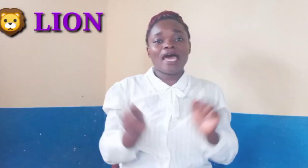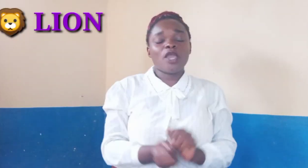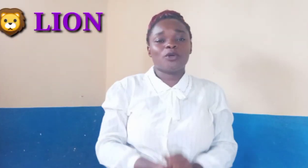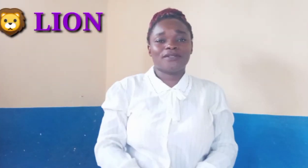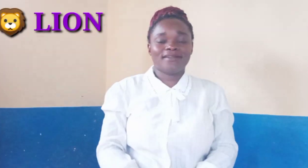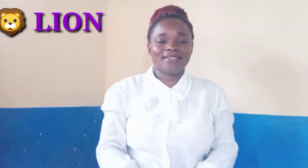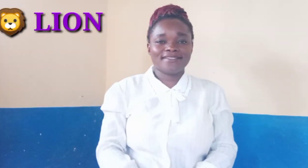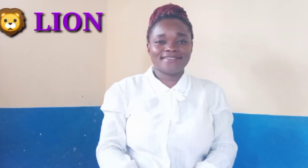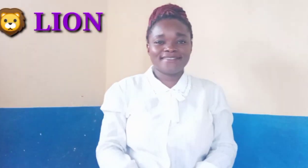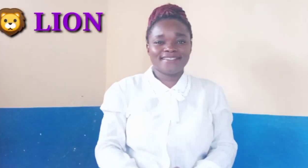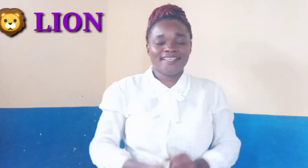Lion.